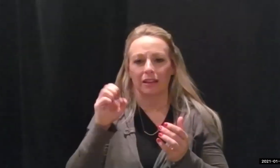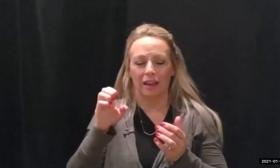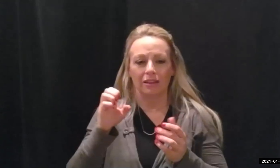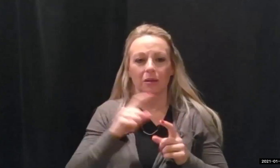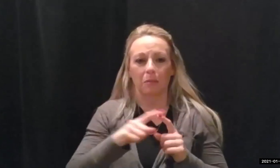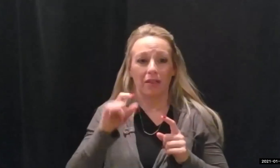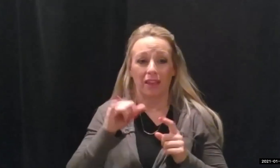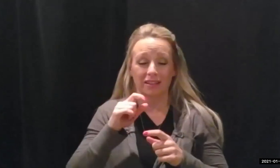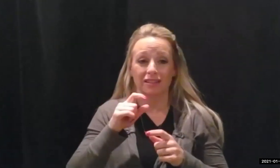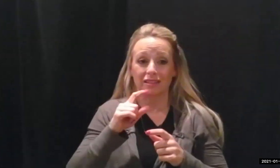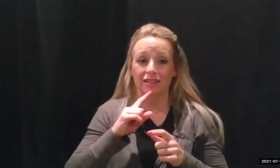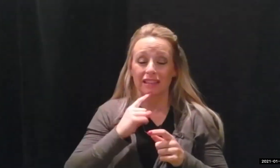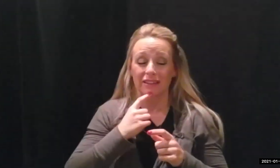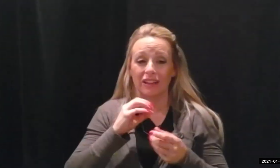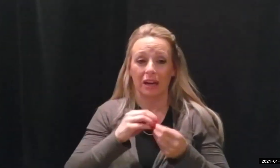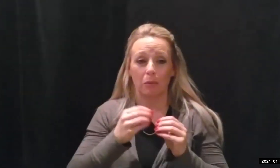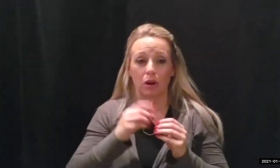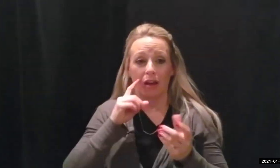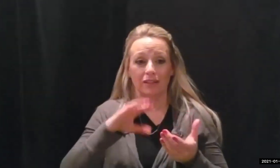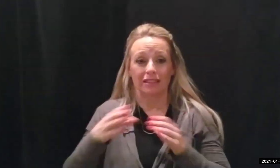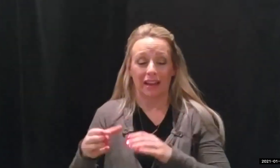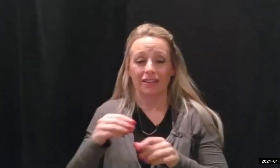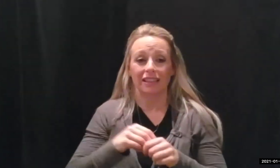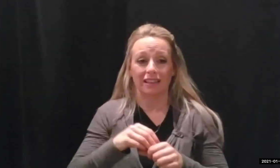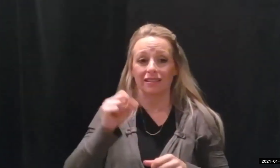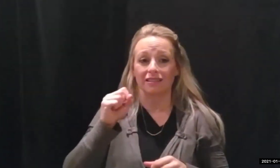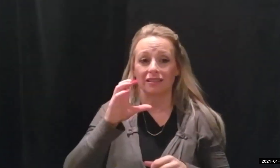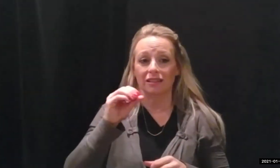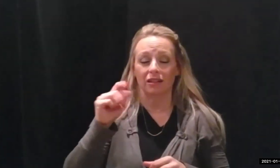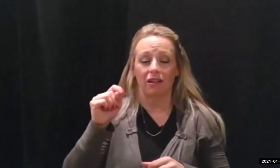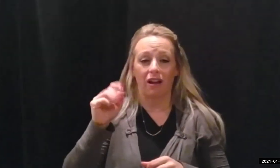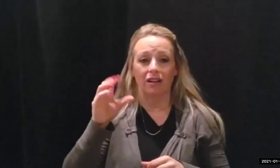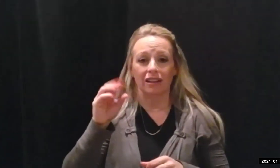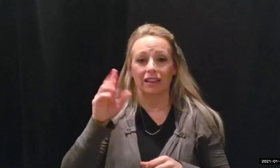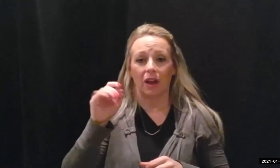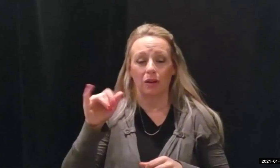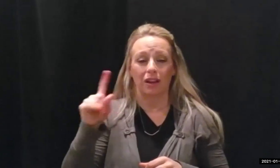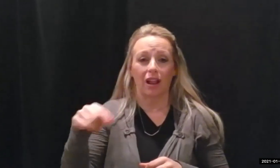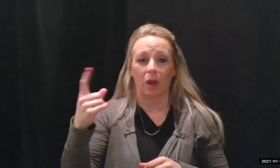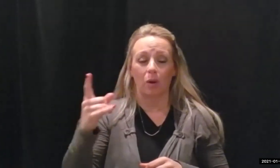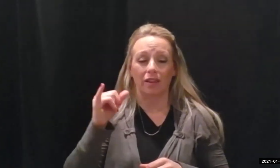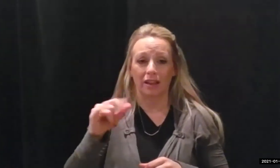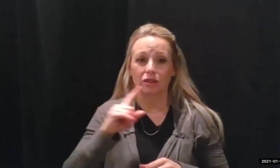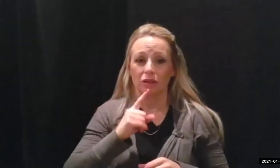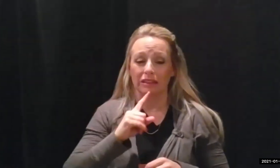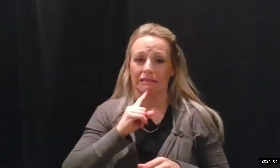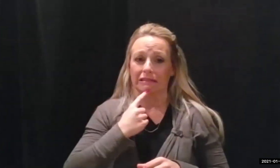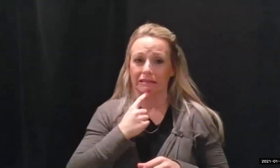at 153 in Scott County alone, that's a very significant toll that the virus is